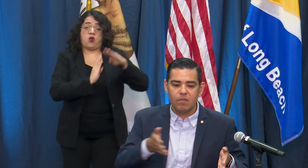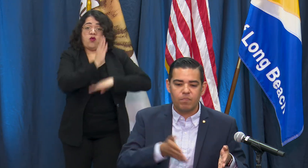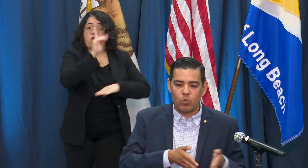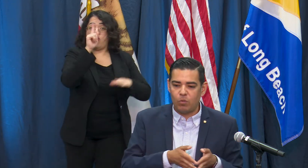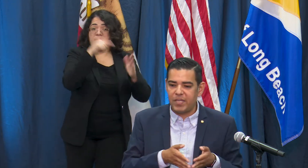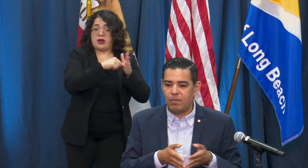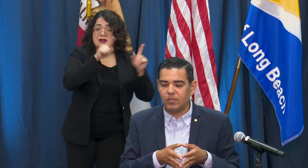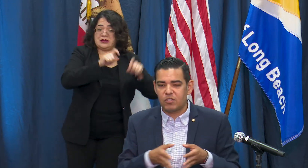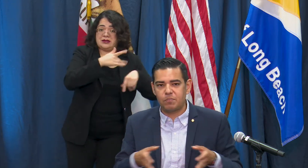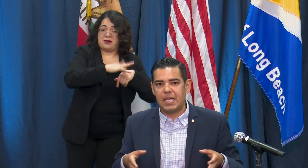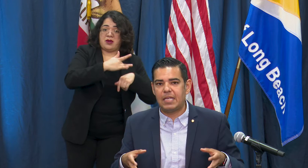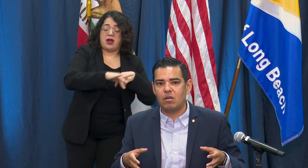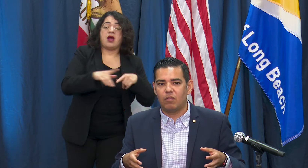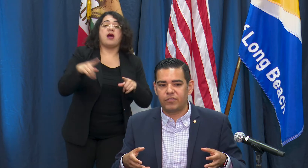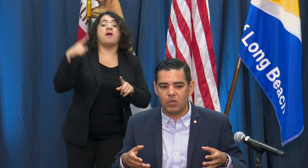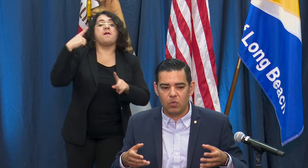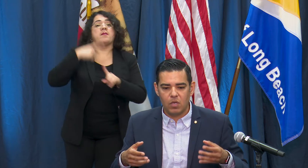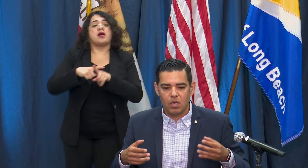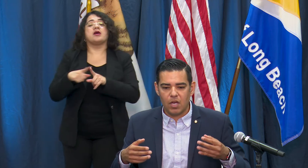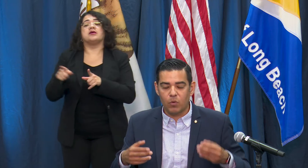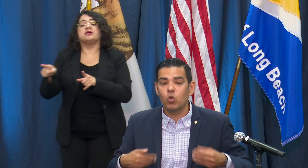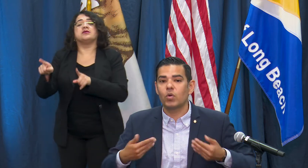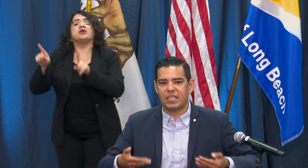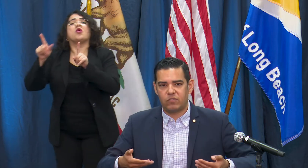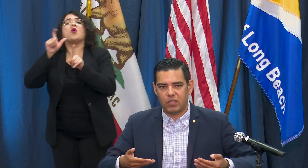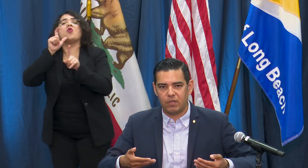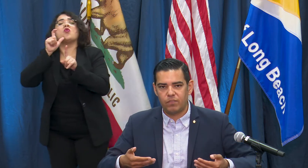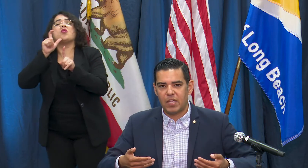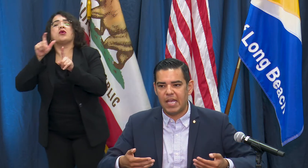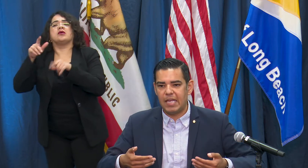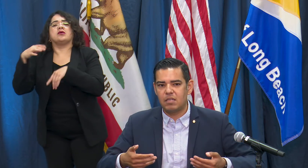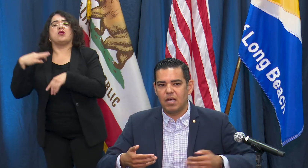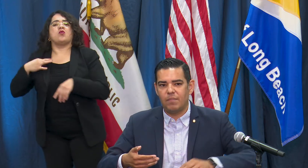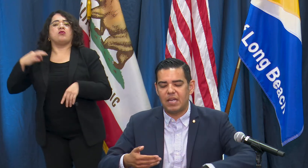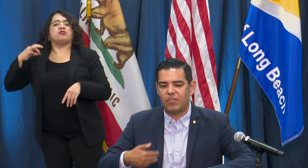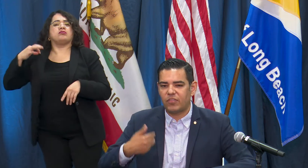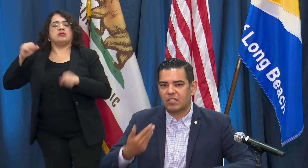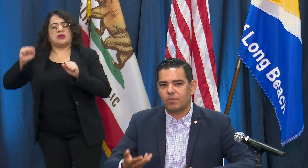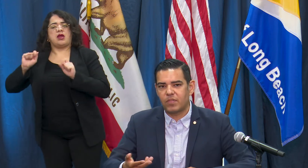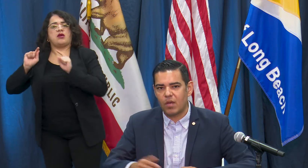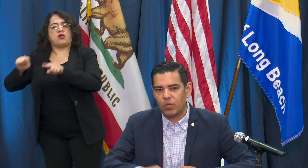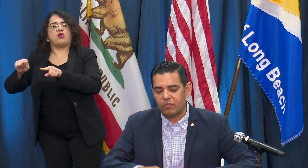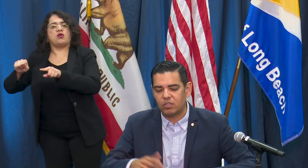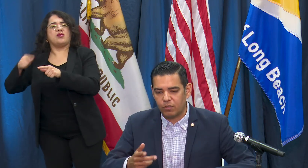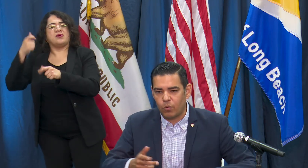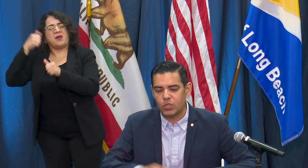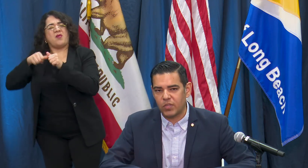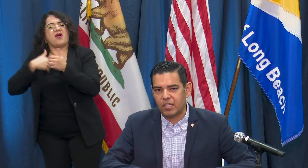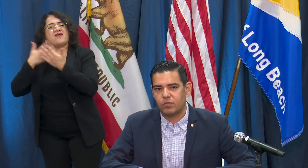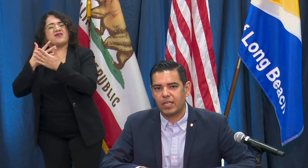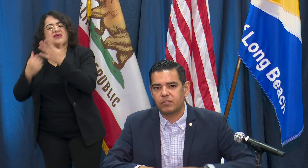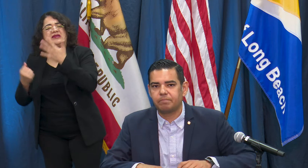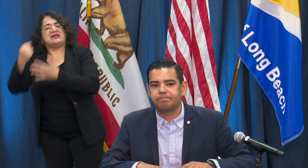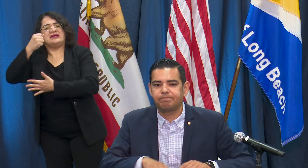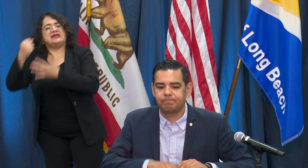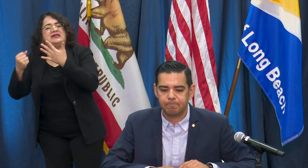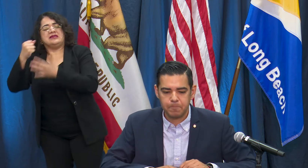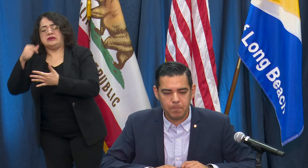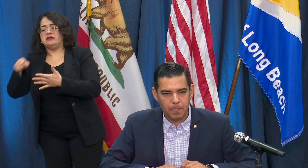1,000, but we'll be able to expand also who we're testing. And I think that's something that we have to look forward to in the next few